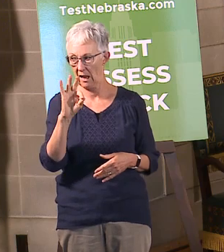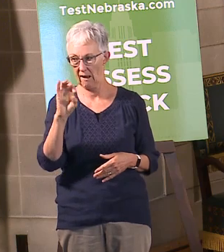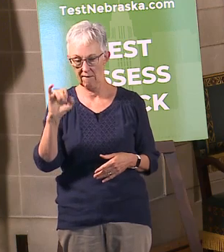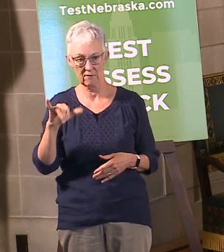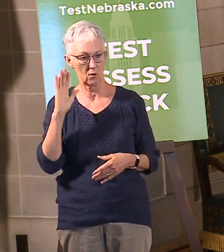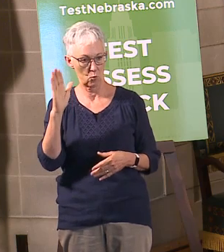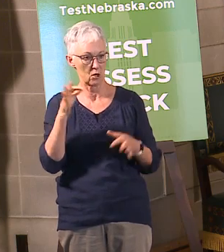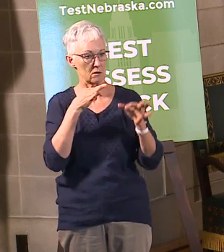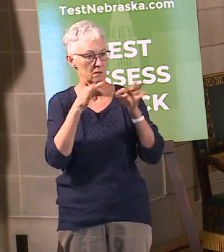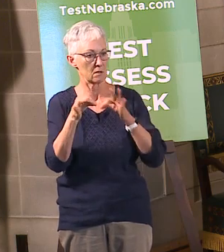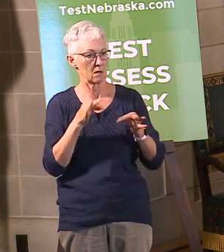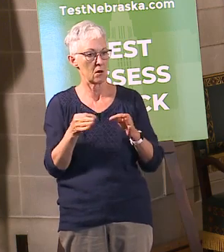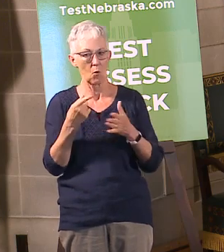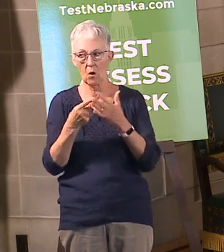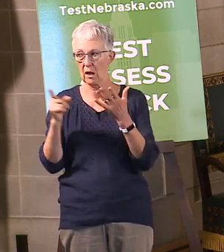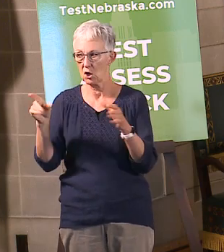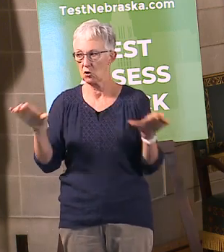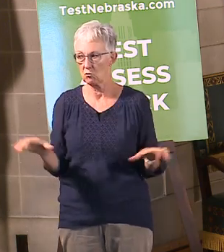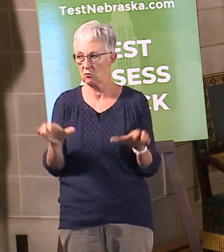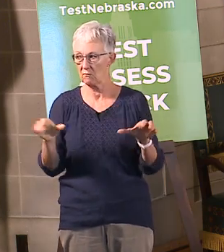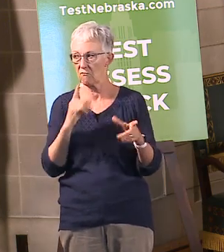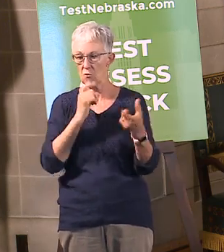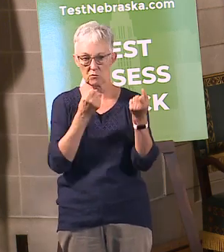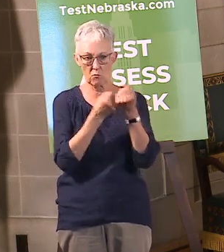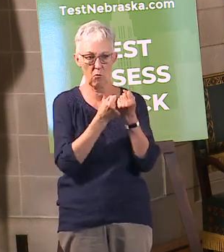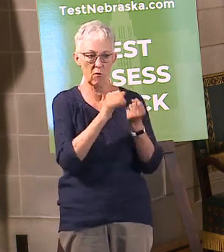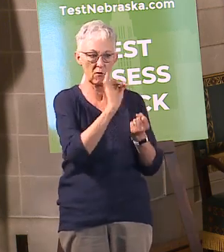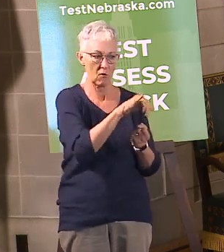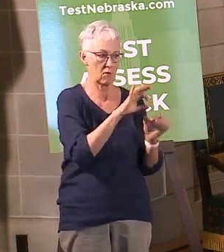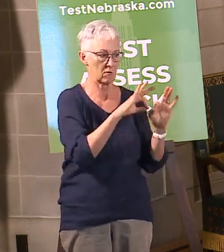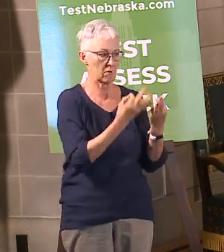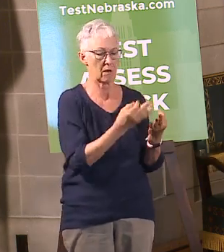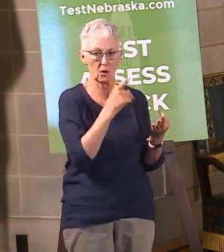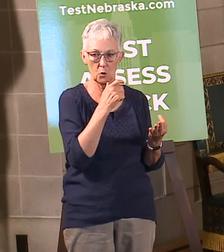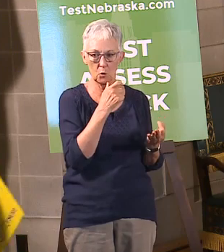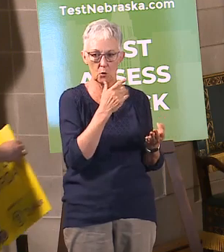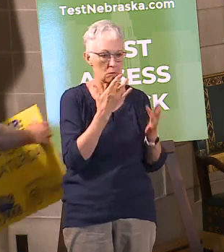of our families that are food insecure in Nebraska. So Chris, can you come up and talk a little bit about that program?